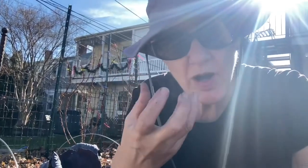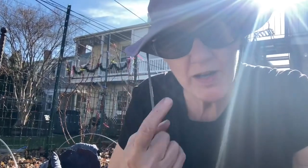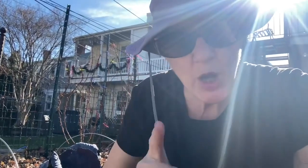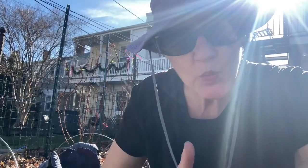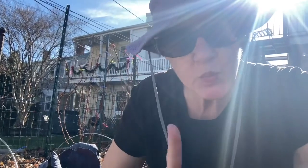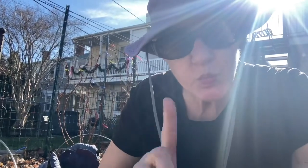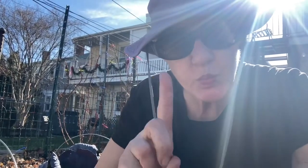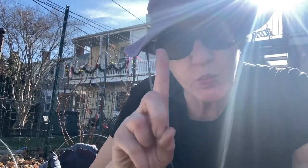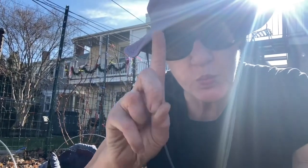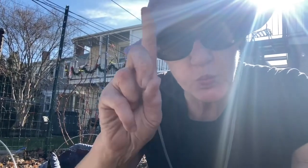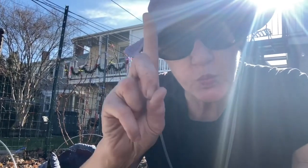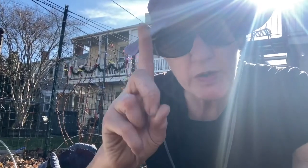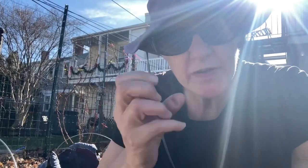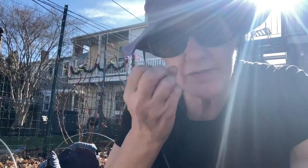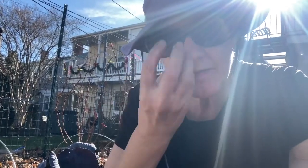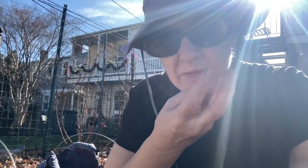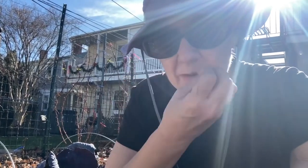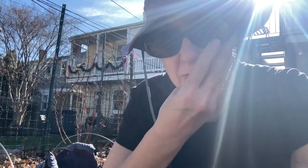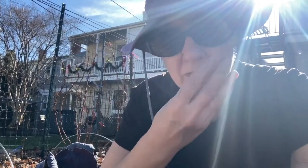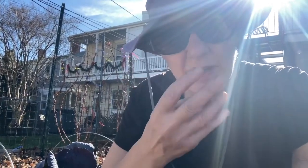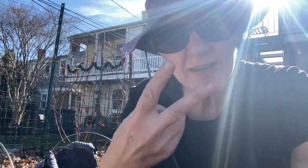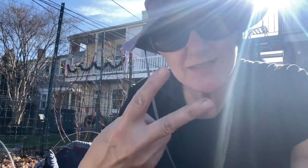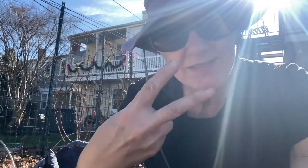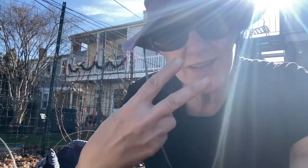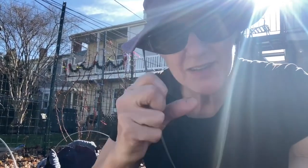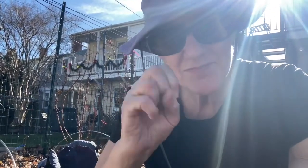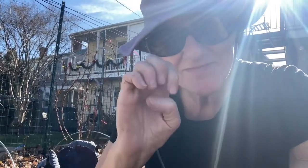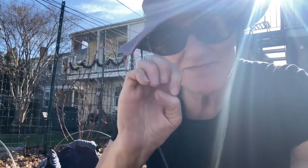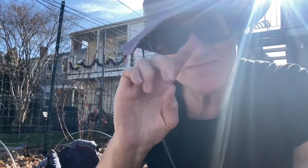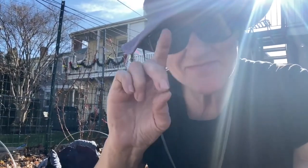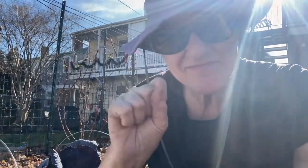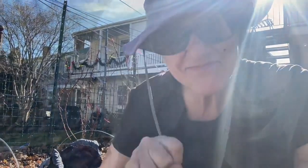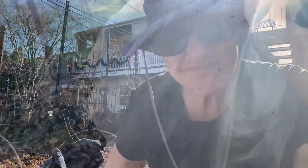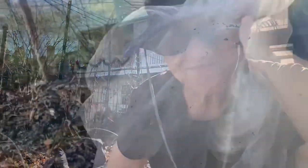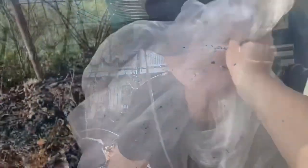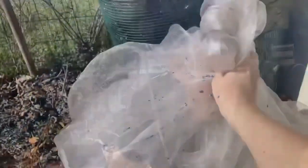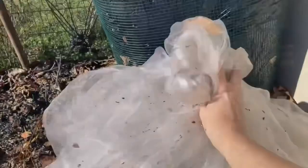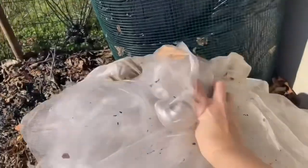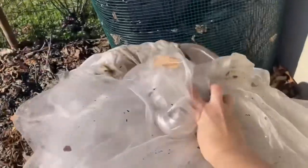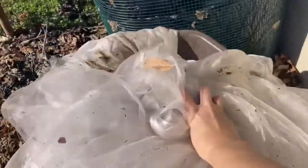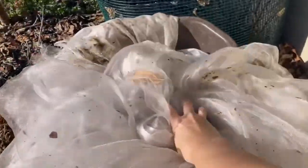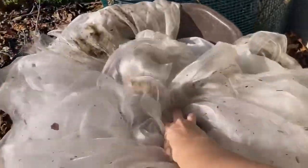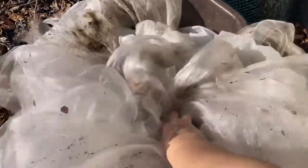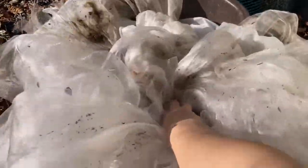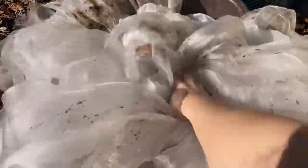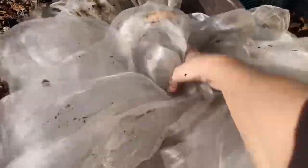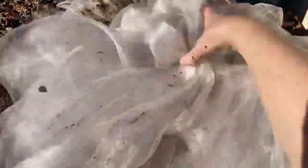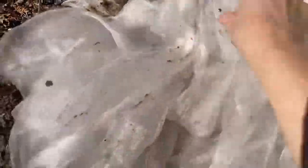cabbages because we want them to send up a flower head in the spring and make their own seeds for us to